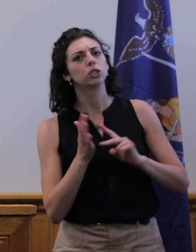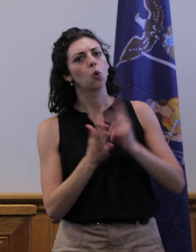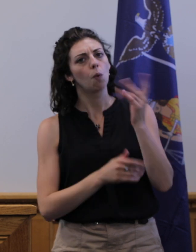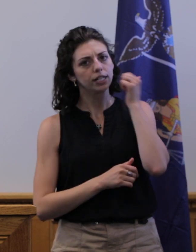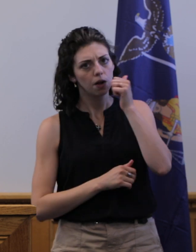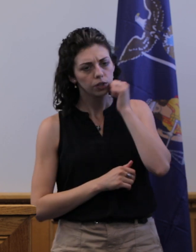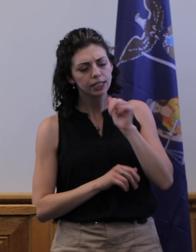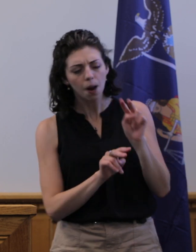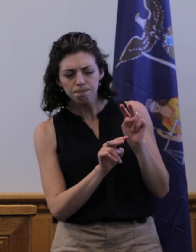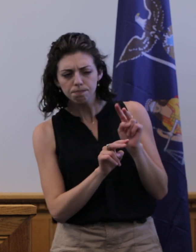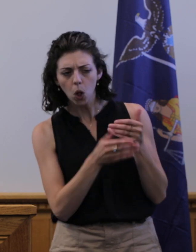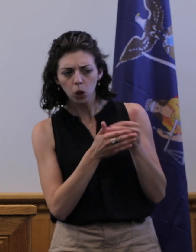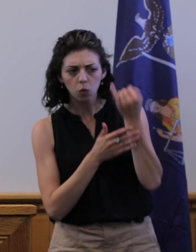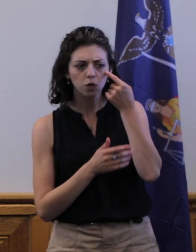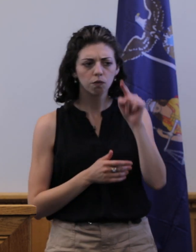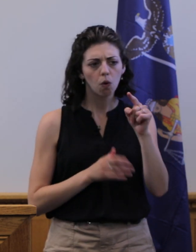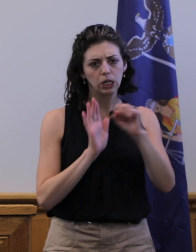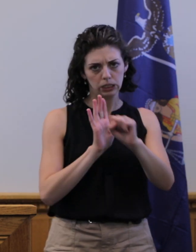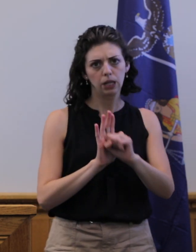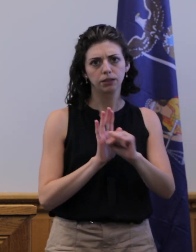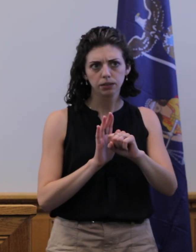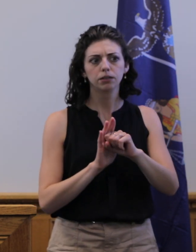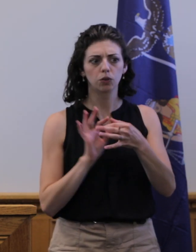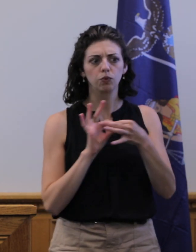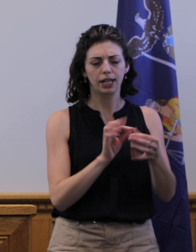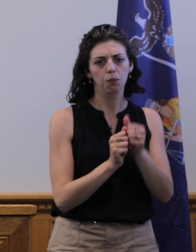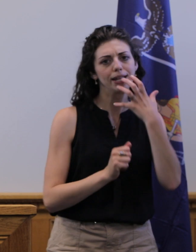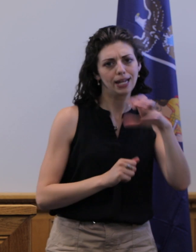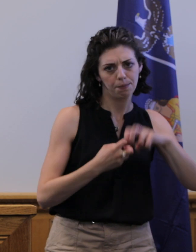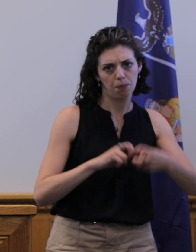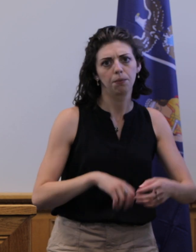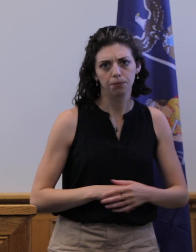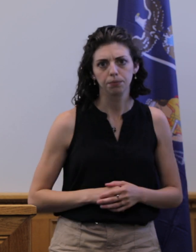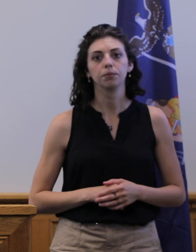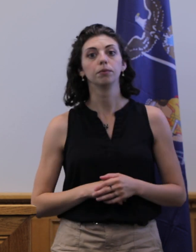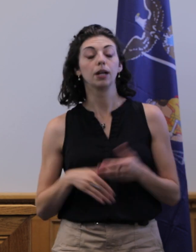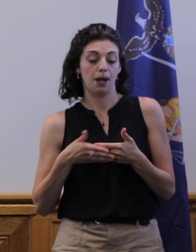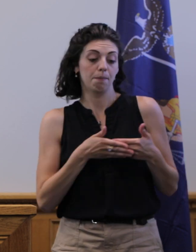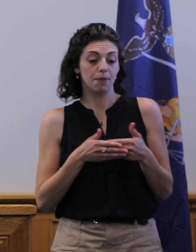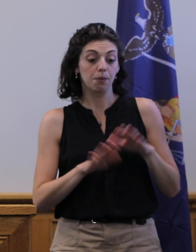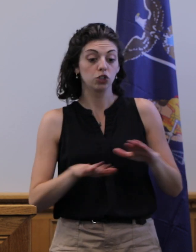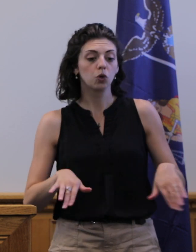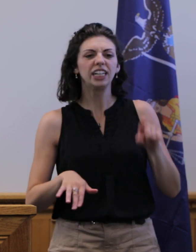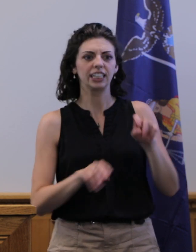and symptoms of heat exhaustion or heat stroke. Infants and young children need much more frequent